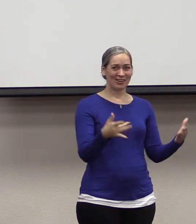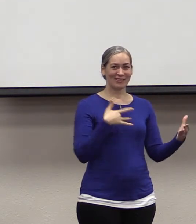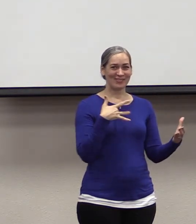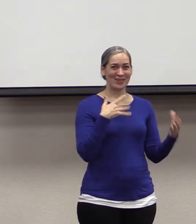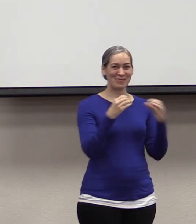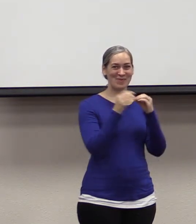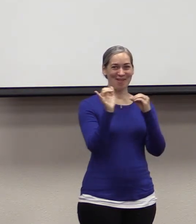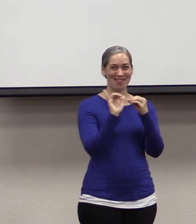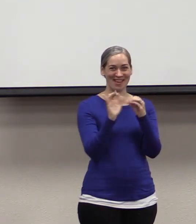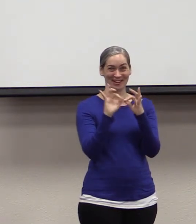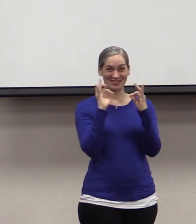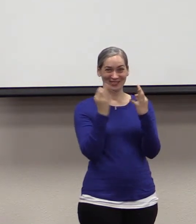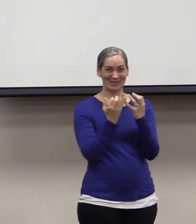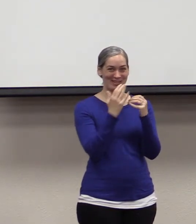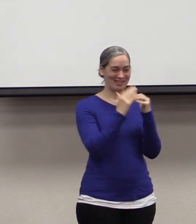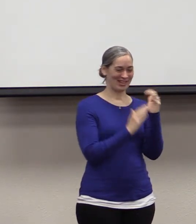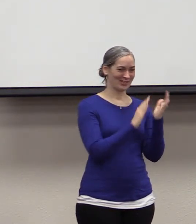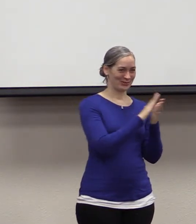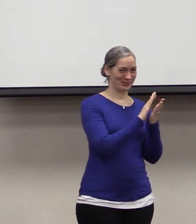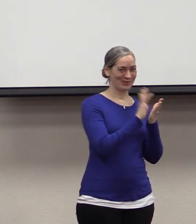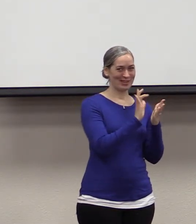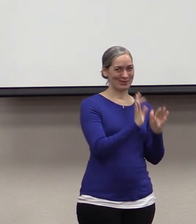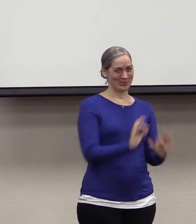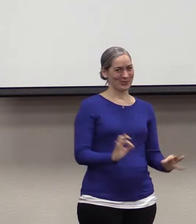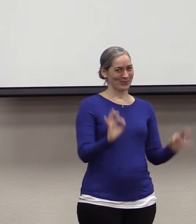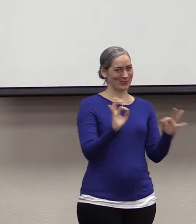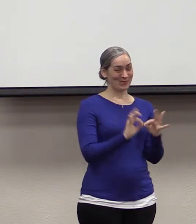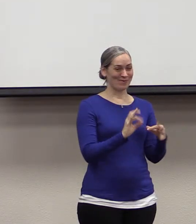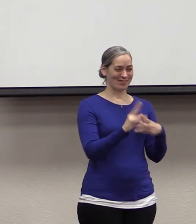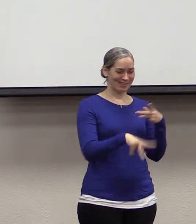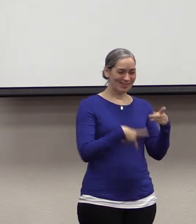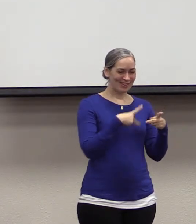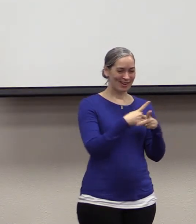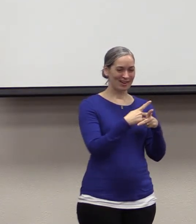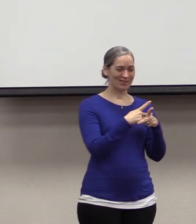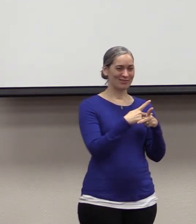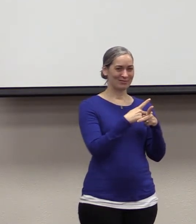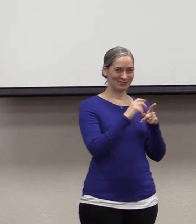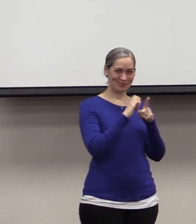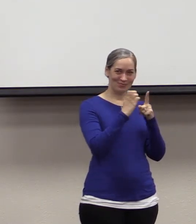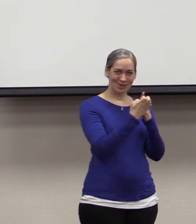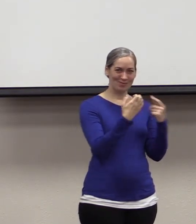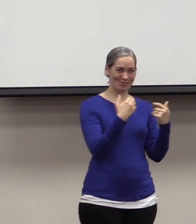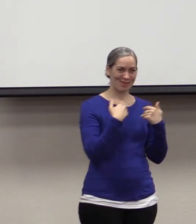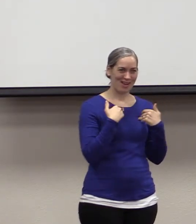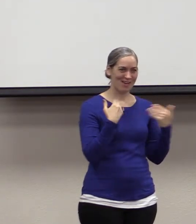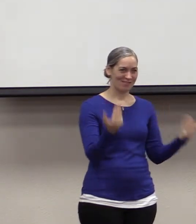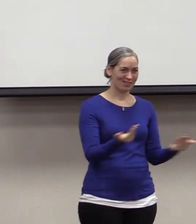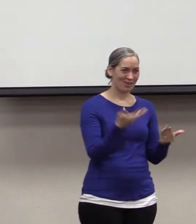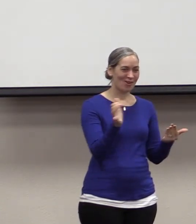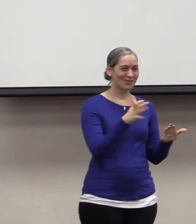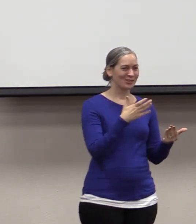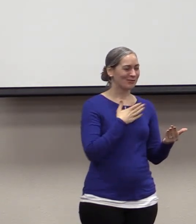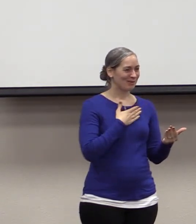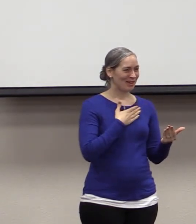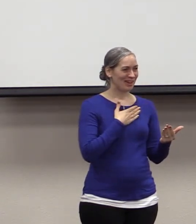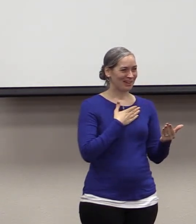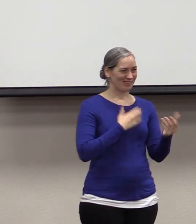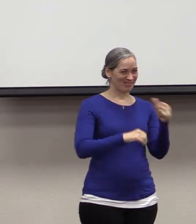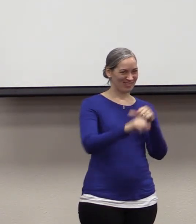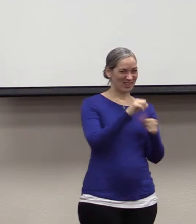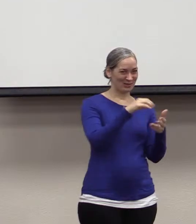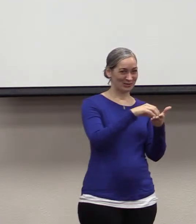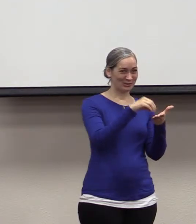family than a school, and I think that says a lot about the kind of environment we have here, as well as my fellow students. I got